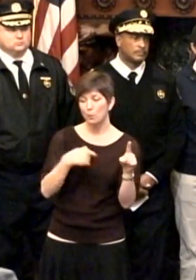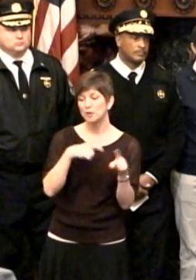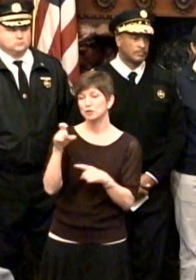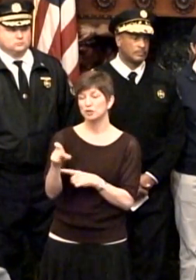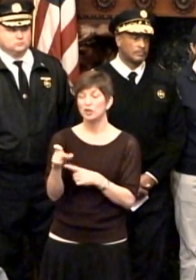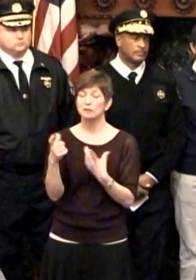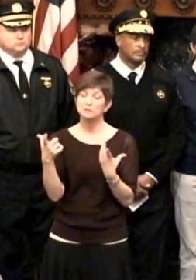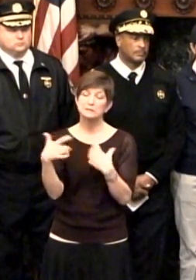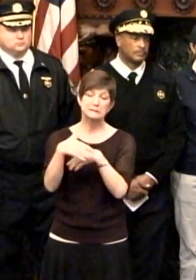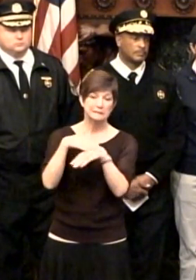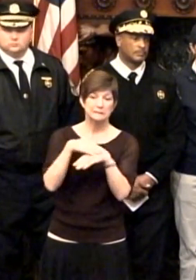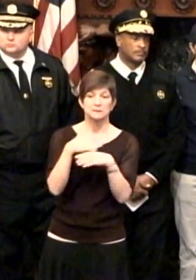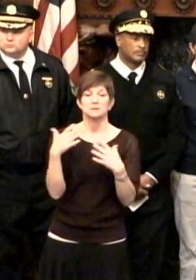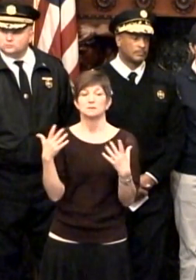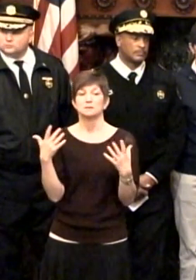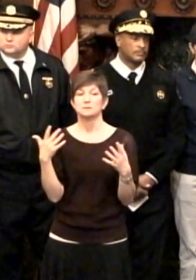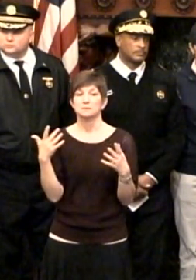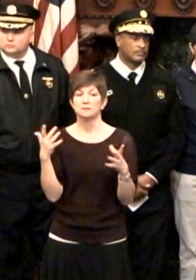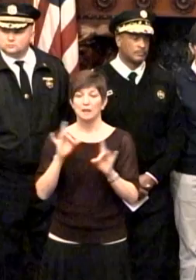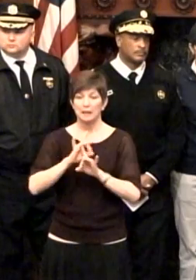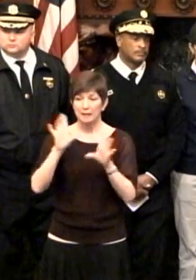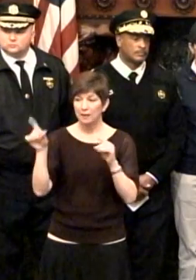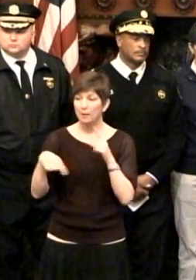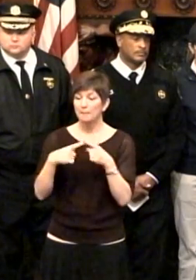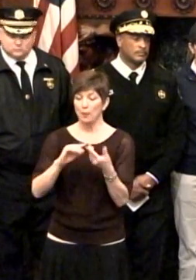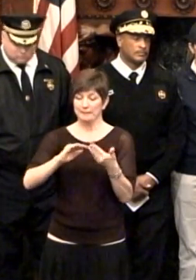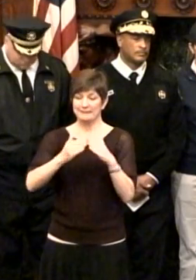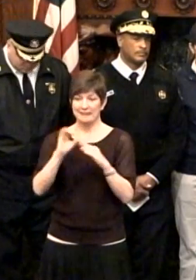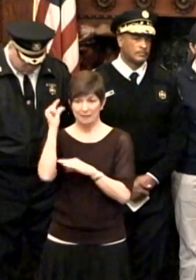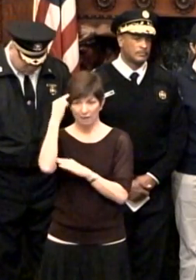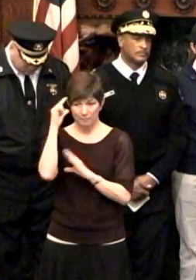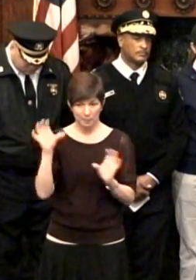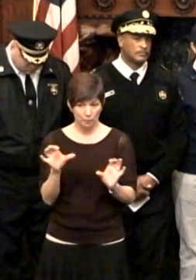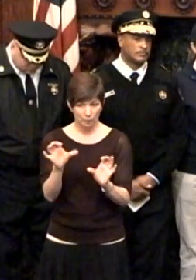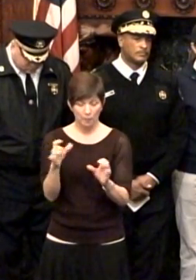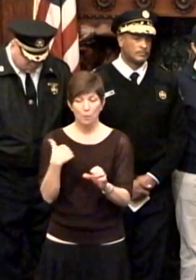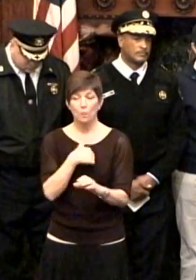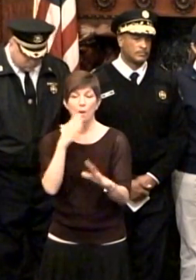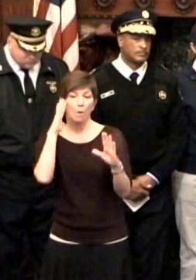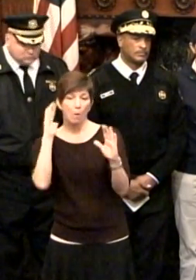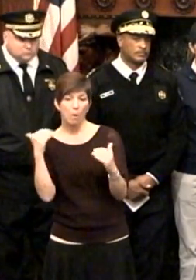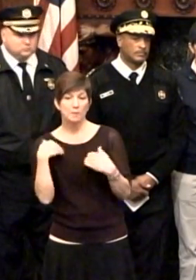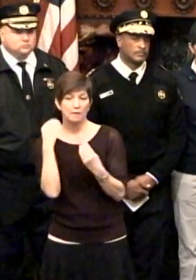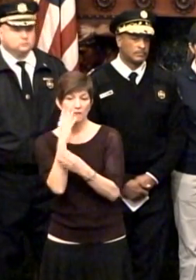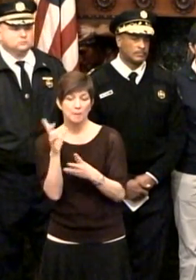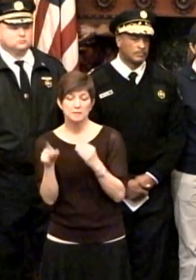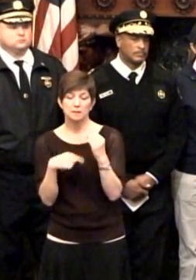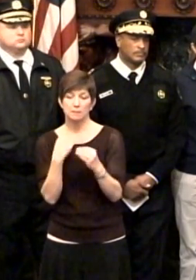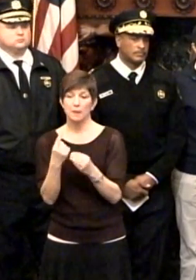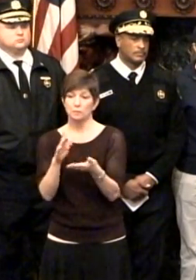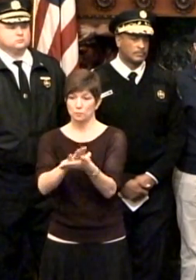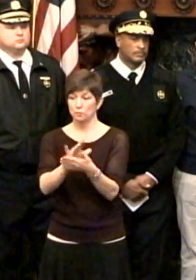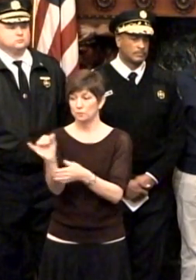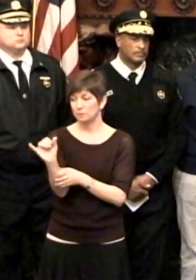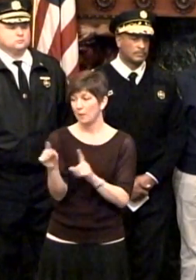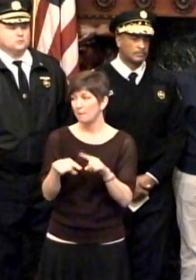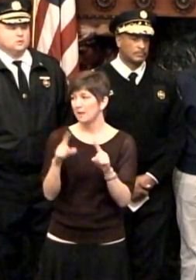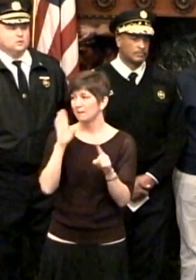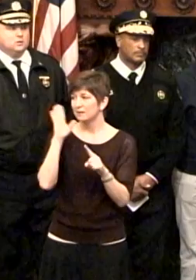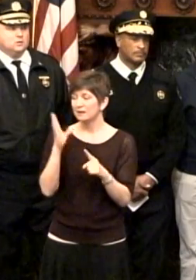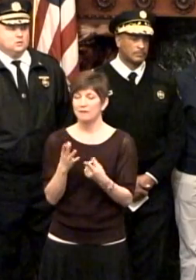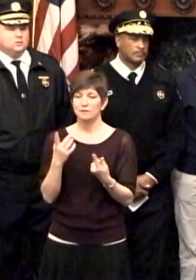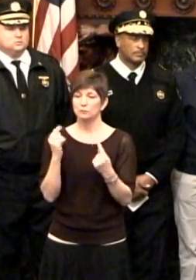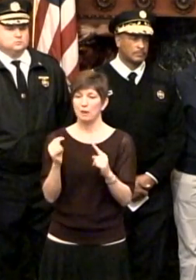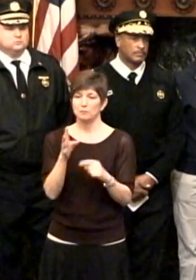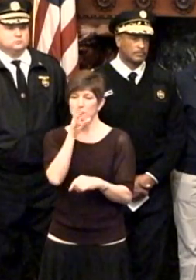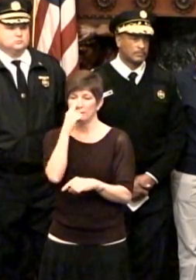at least be clear about what the city government is doing. We hope to have information with regard to schools, but I never try to speak for